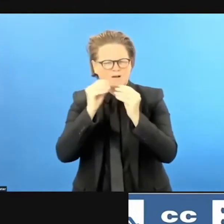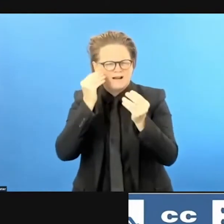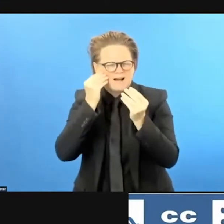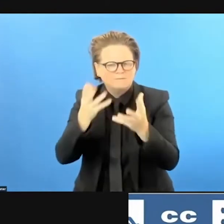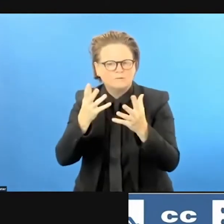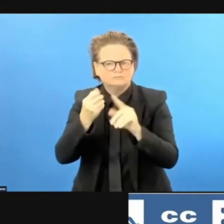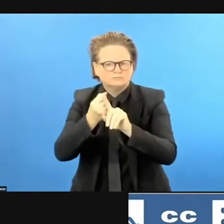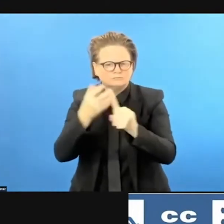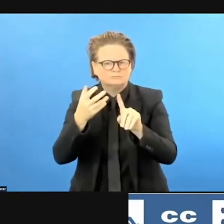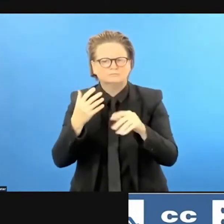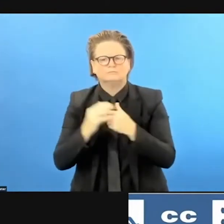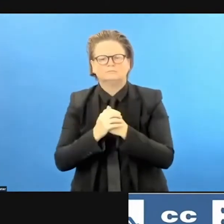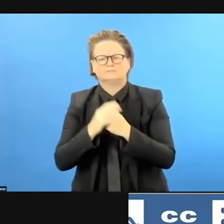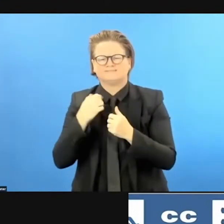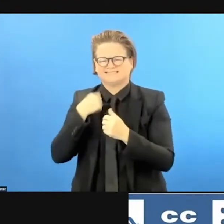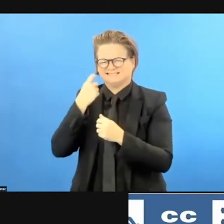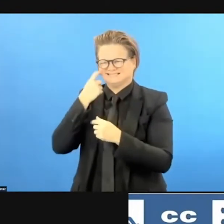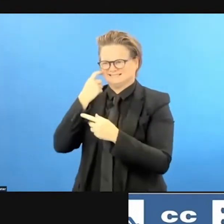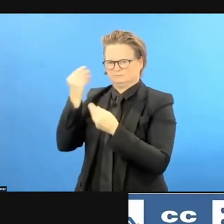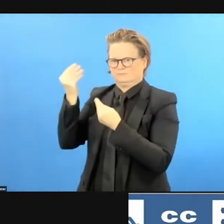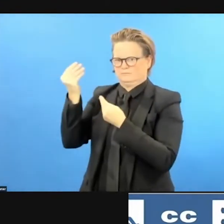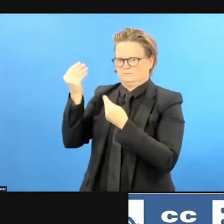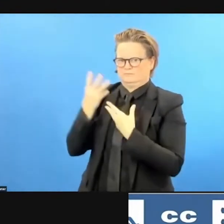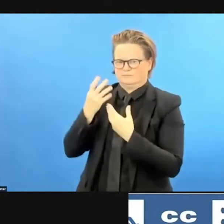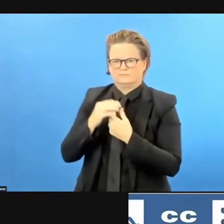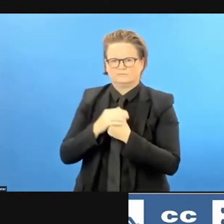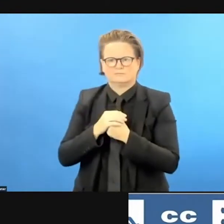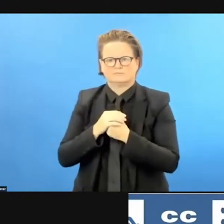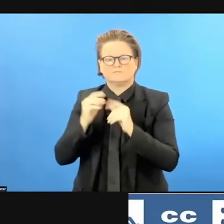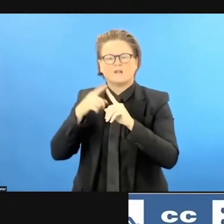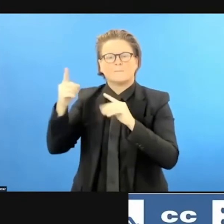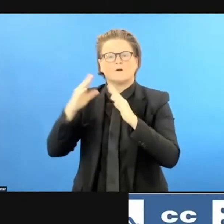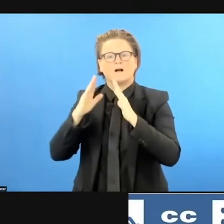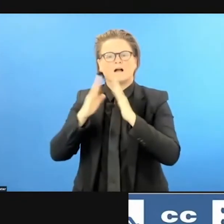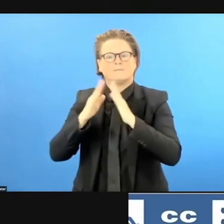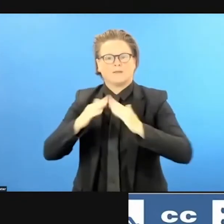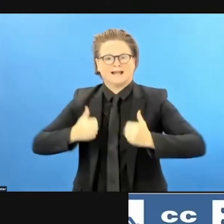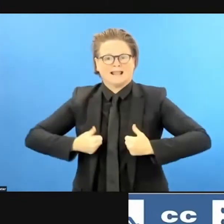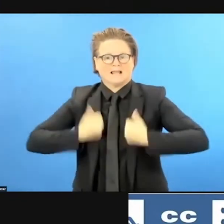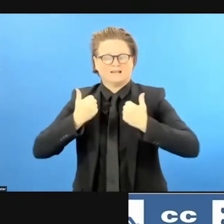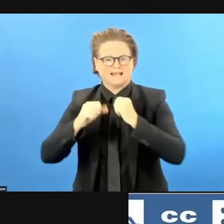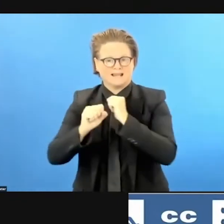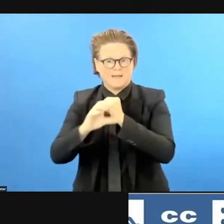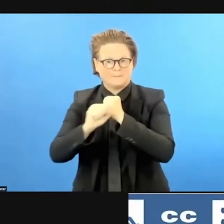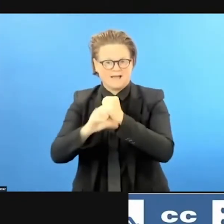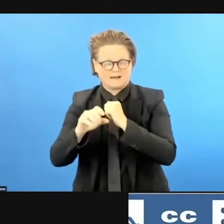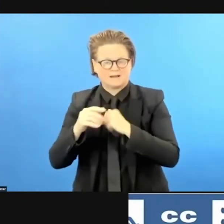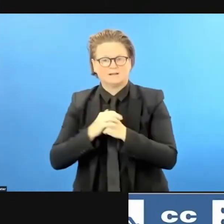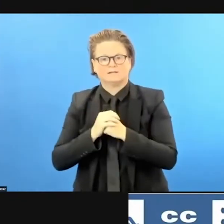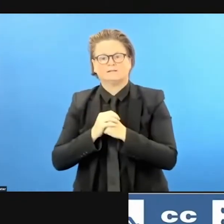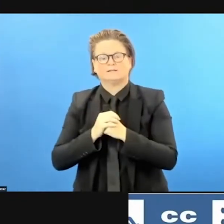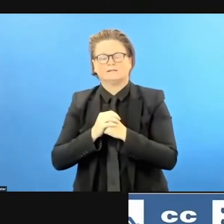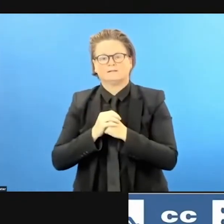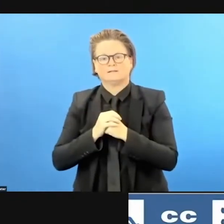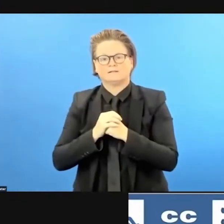we received from our colleagues at Community Living Campaign, who are also working to supplement